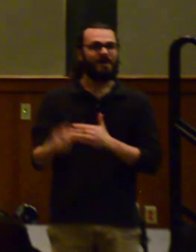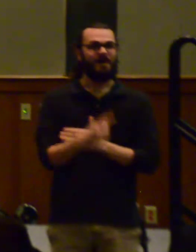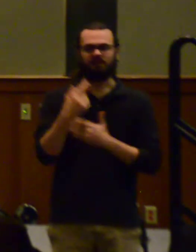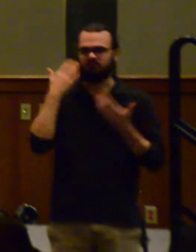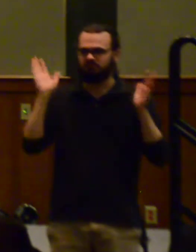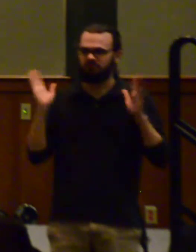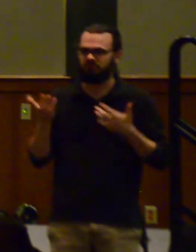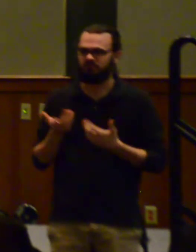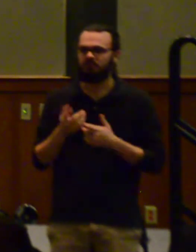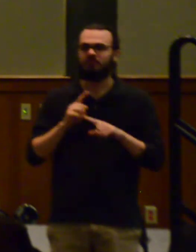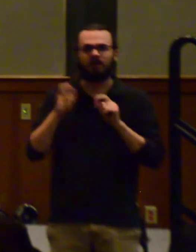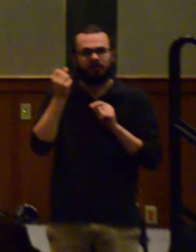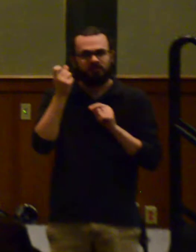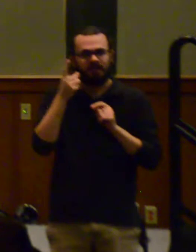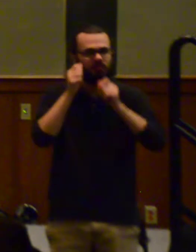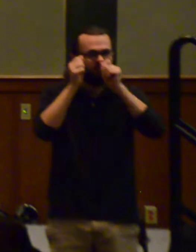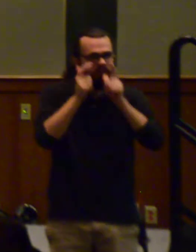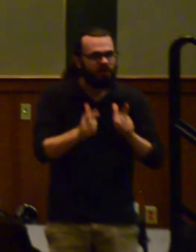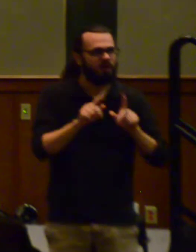that, everyone hates the Addicts.